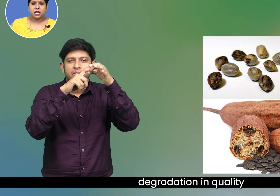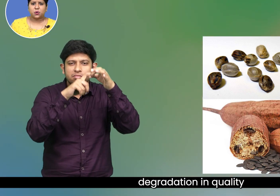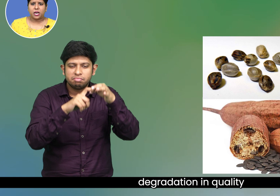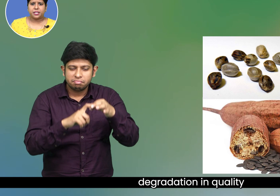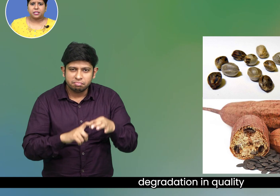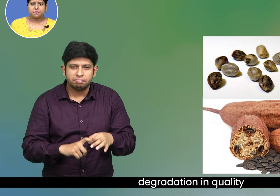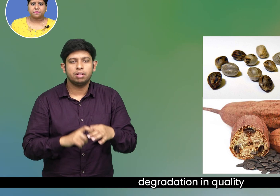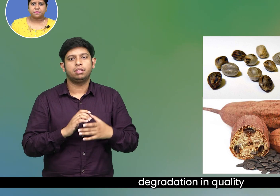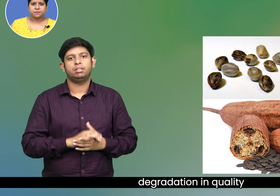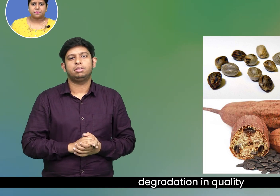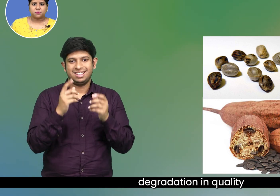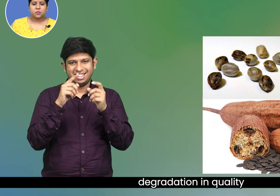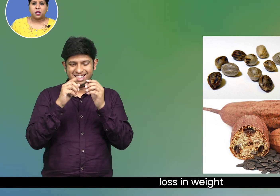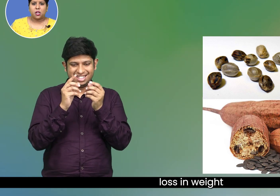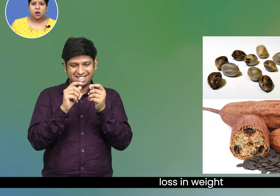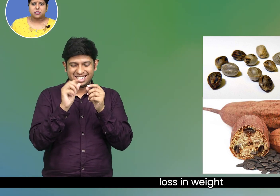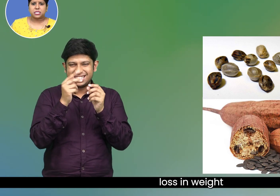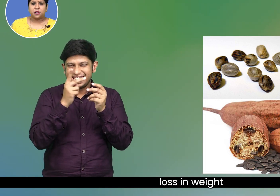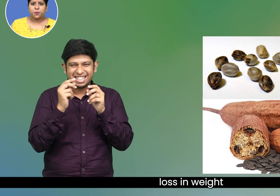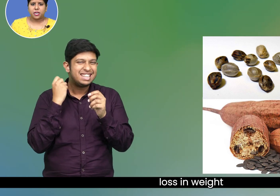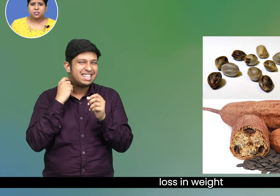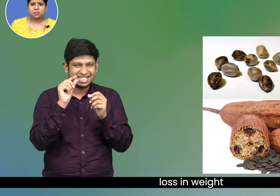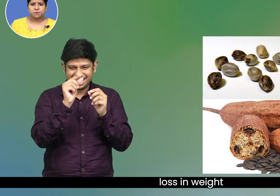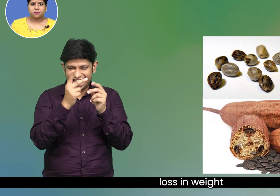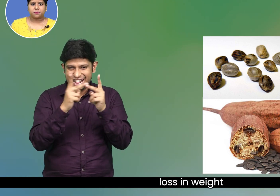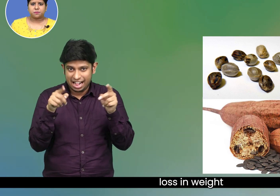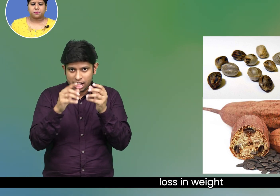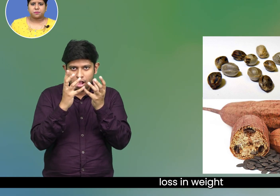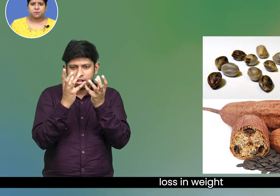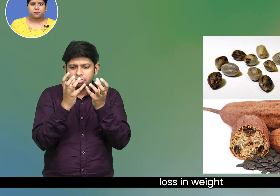degradation in quality, loss in weight,